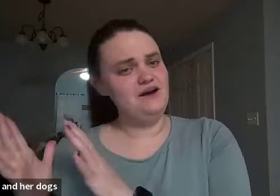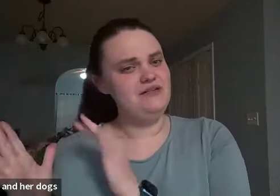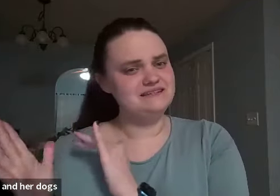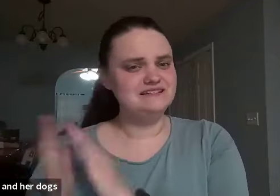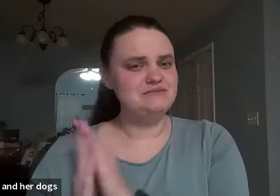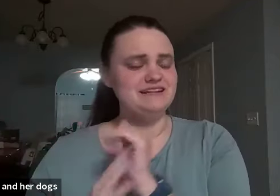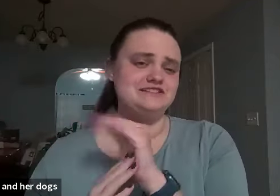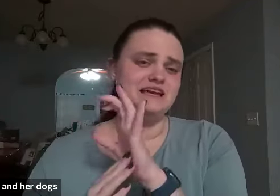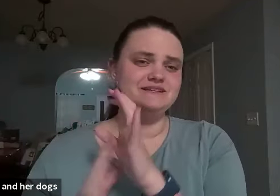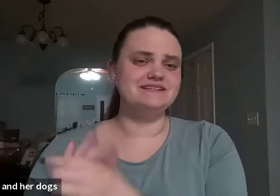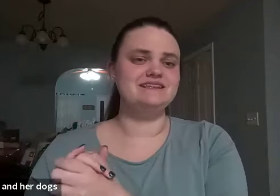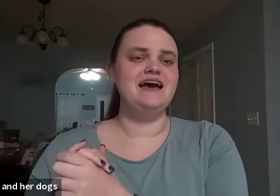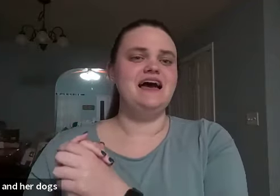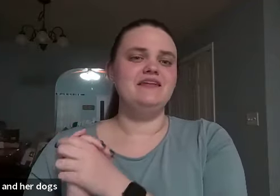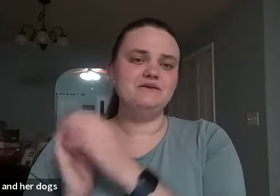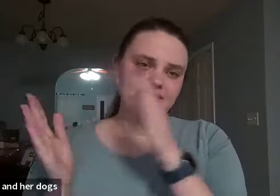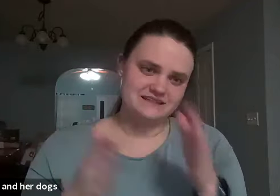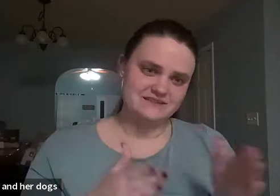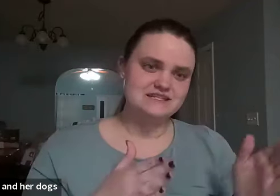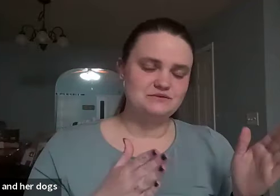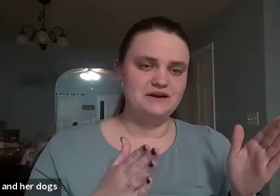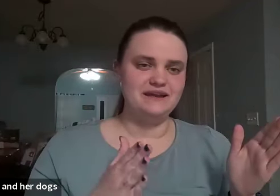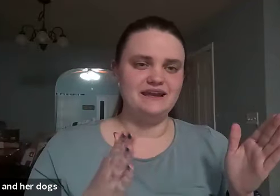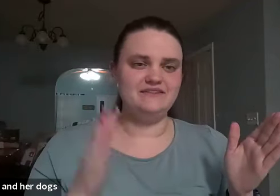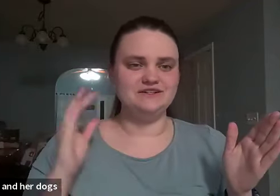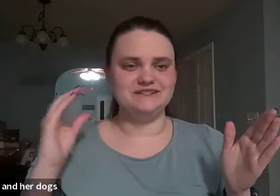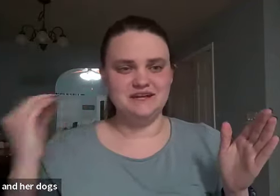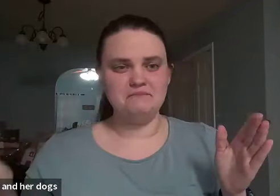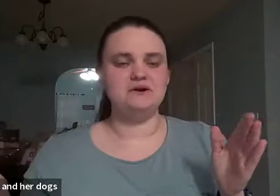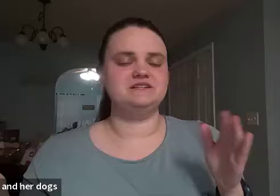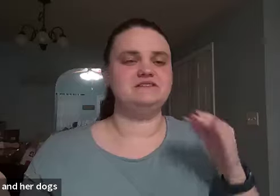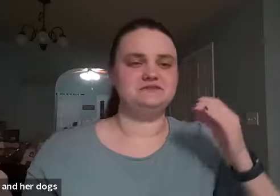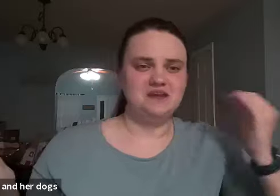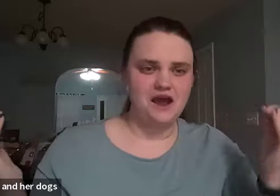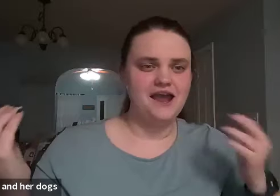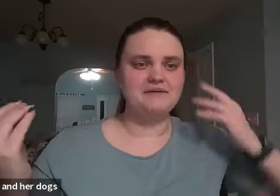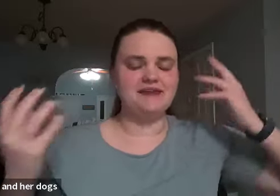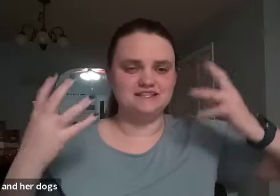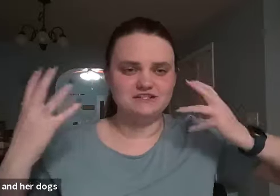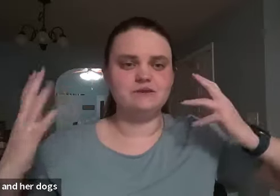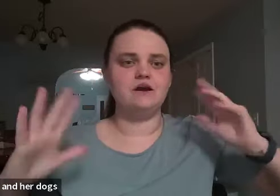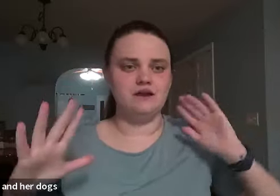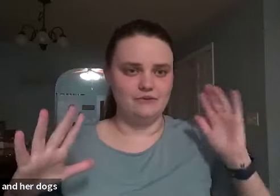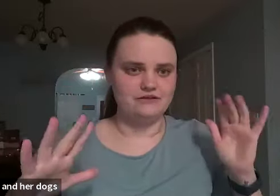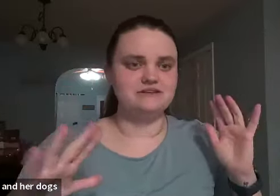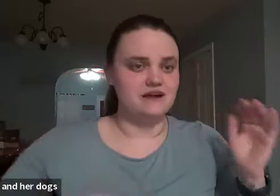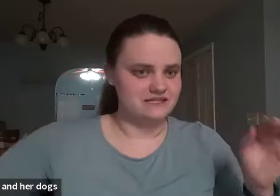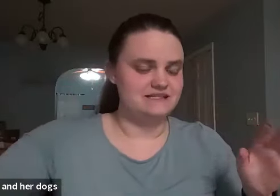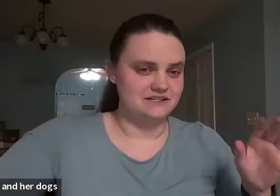oh, that's not too bad. It's just the ABCs. And then we get to this one and there's the numbers and then there's time. And it starts to be like, okay, wow, there's a lot of signs